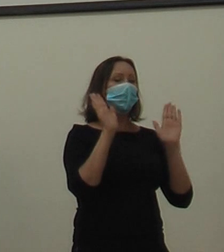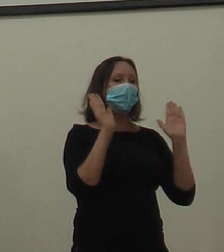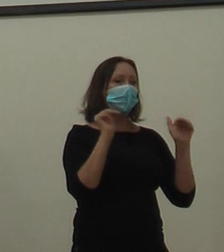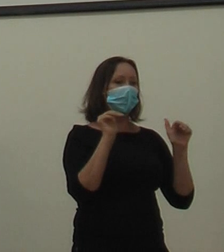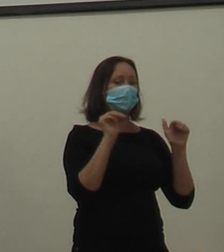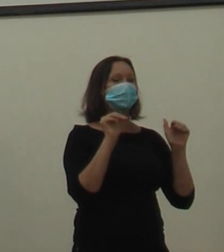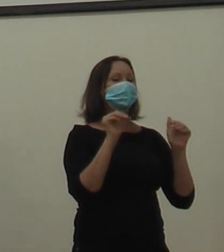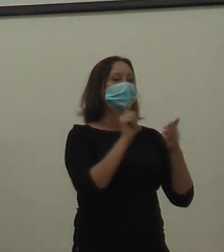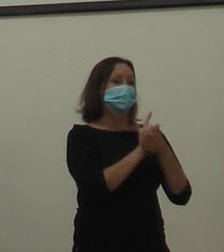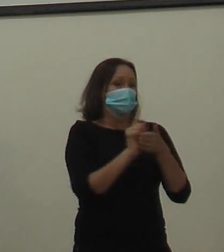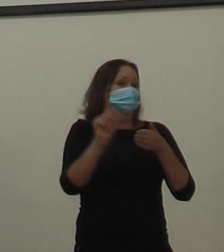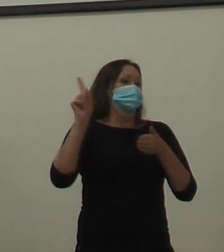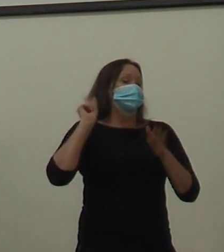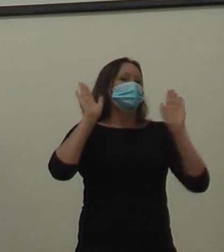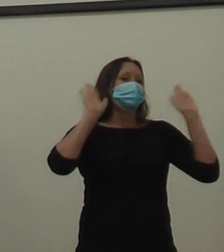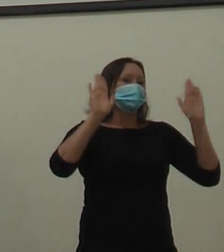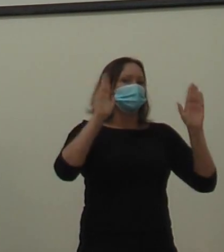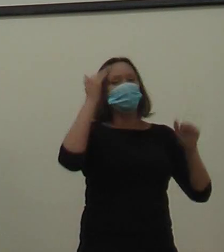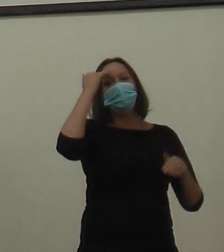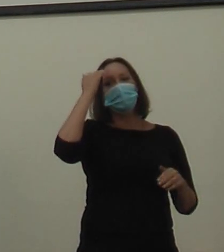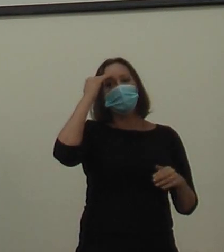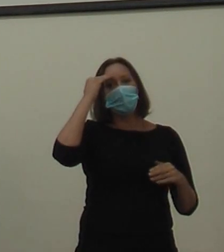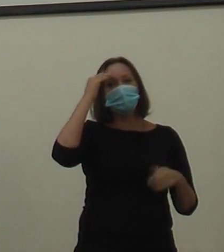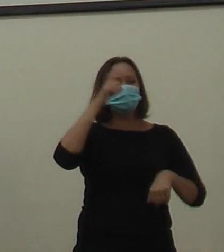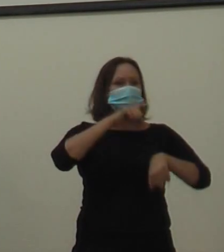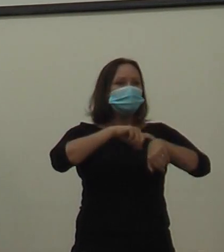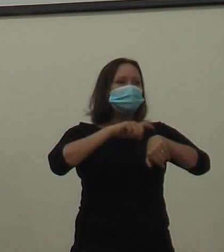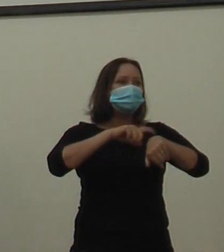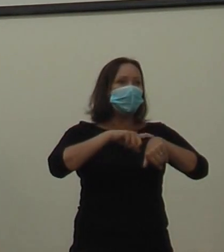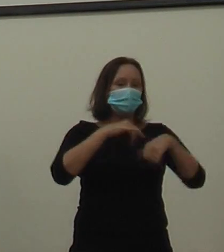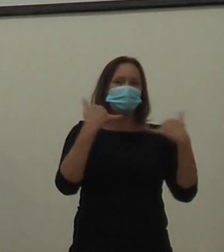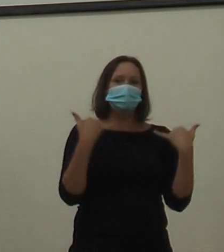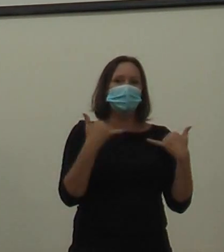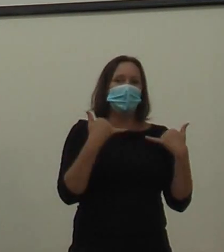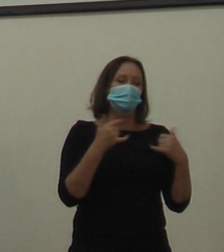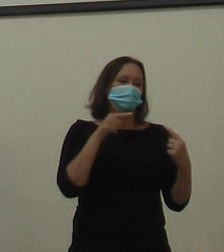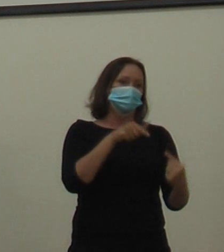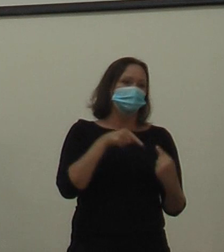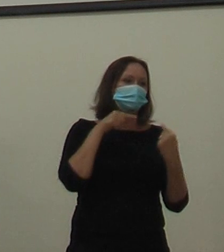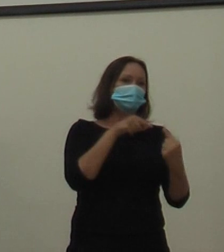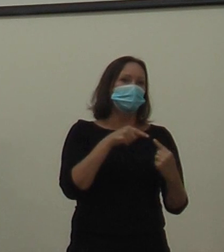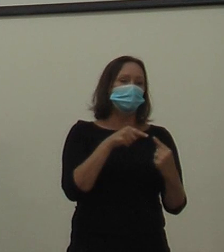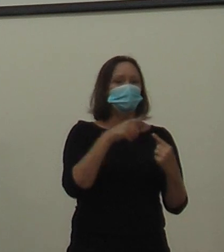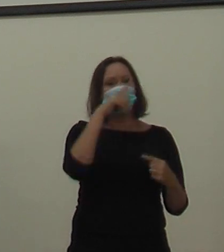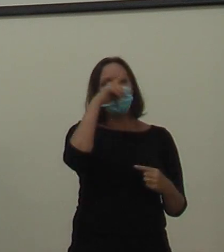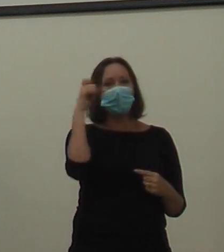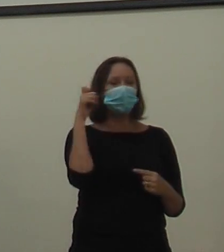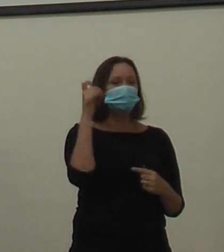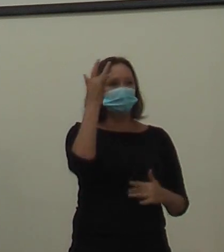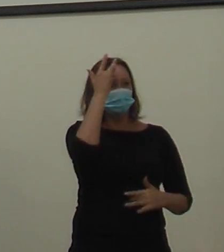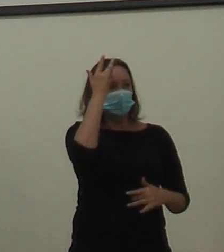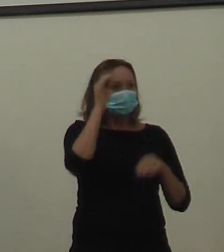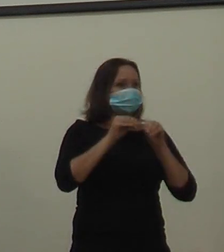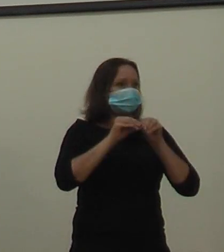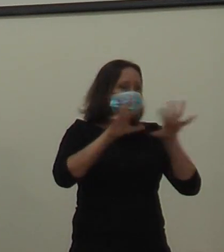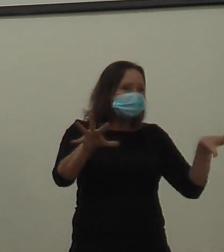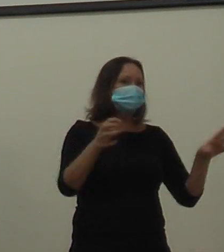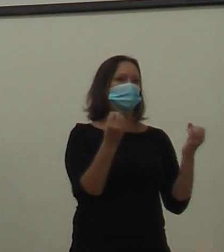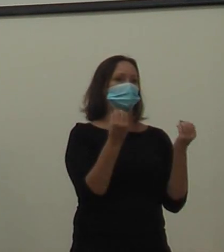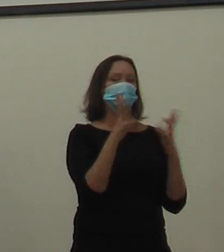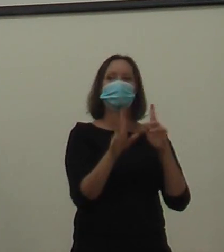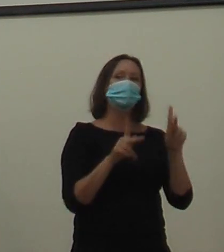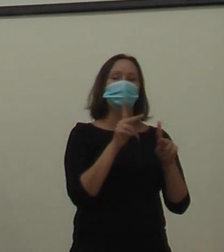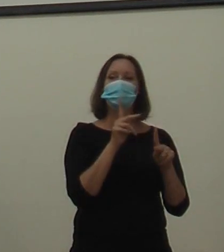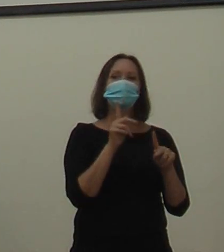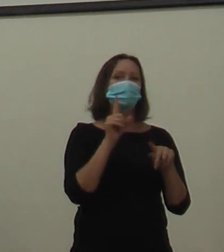I know we're living in difficult times right now, dealing with the virus. I know many of our number are unable to be with